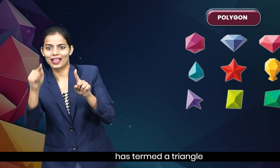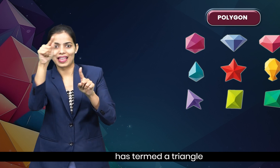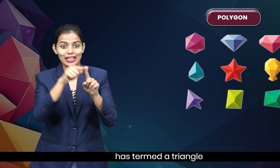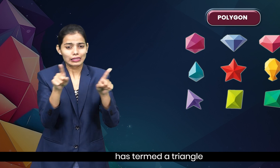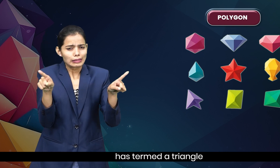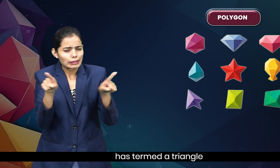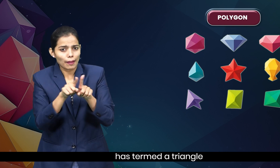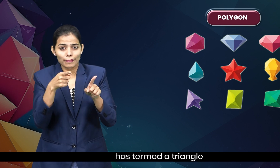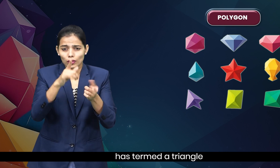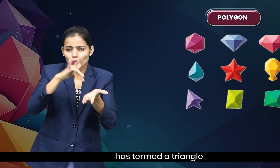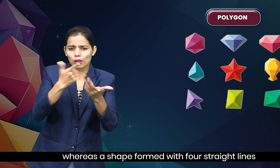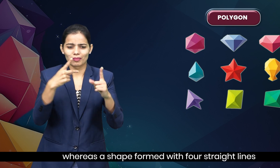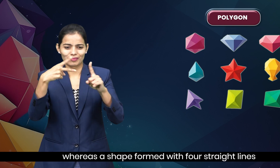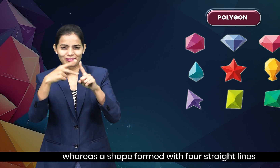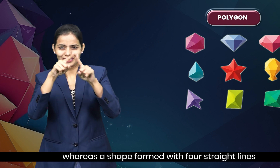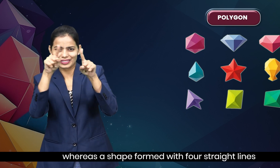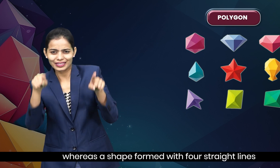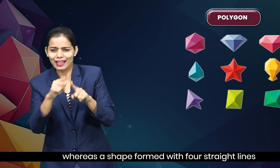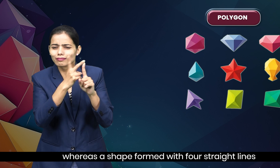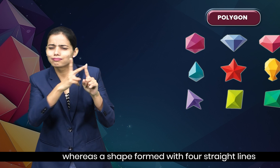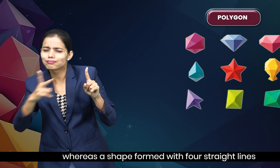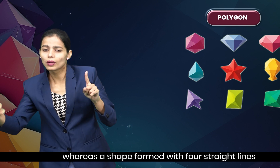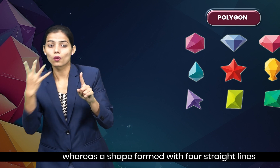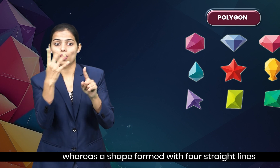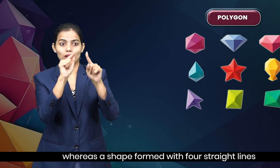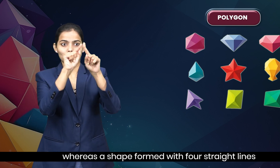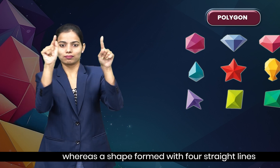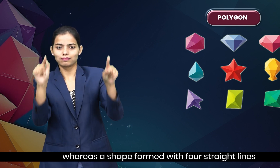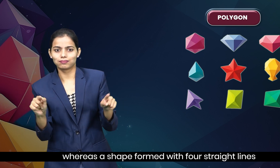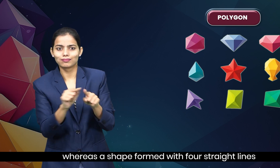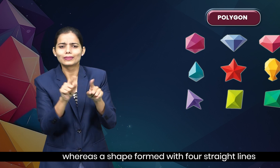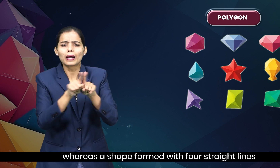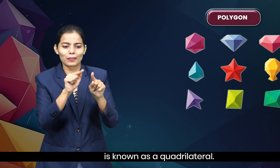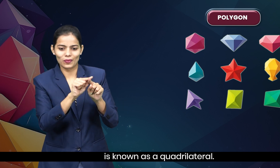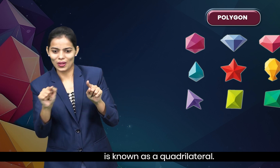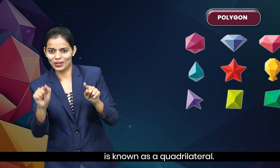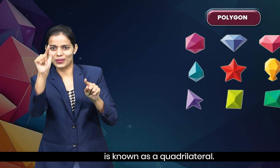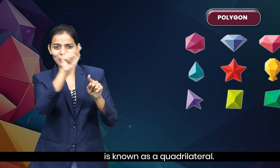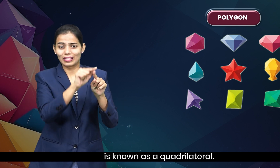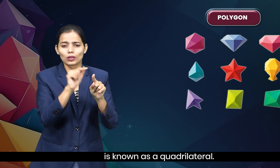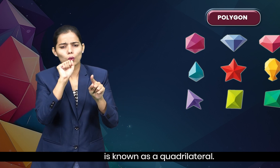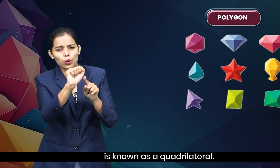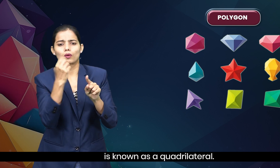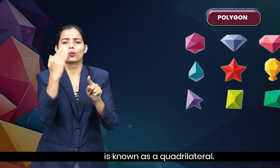triangle, whereas a shape formed with four straight lines is known as a